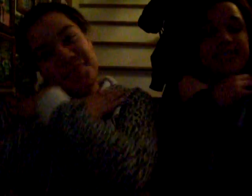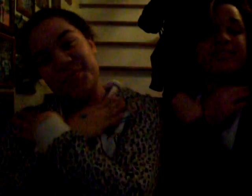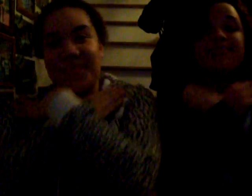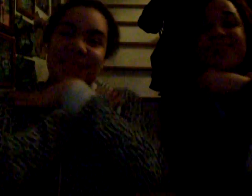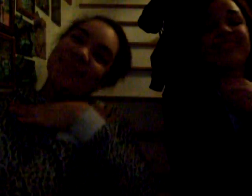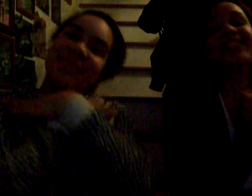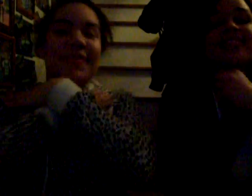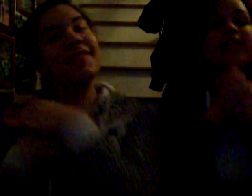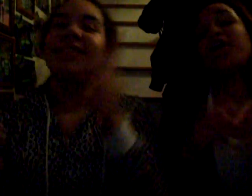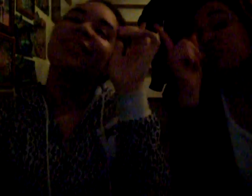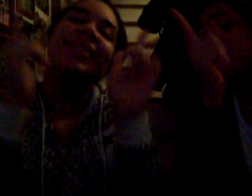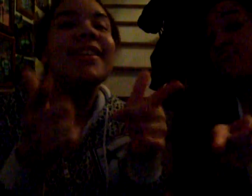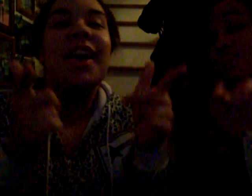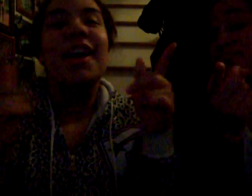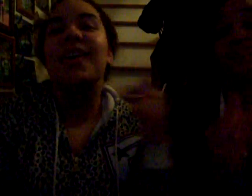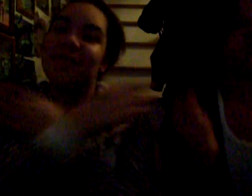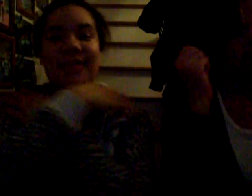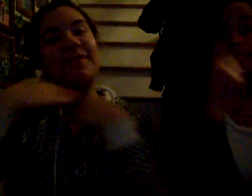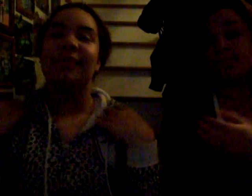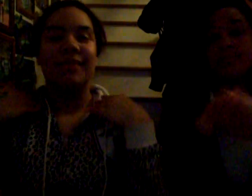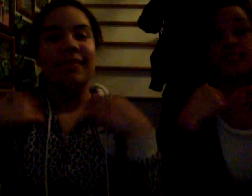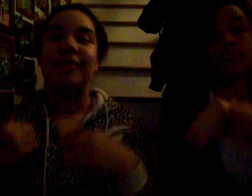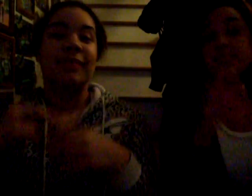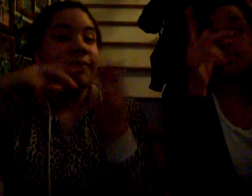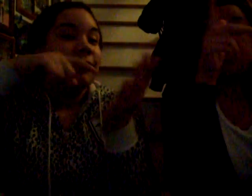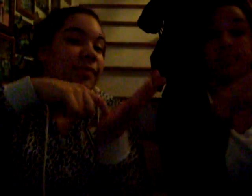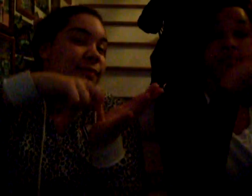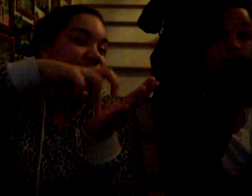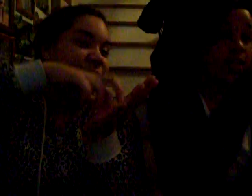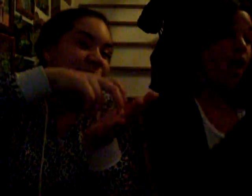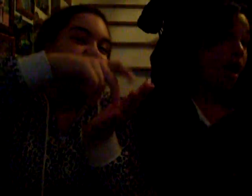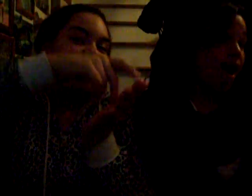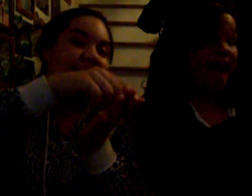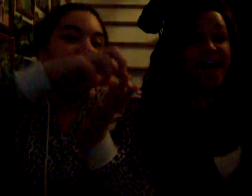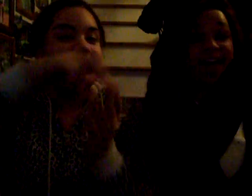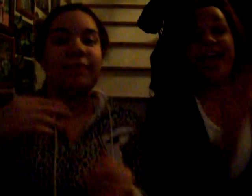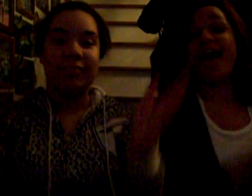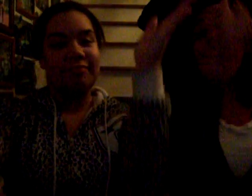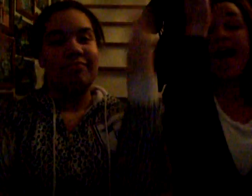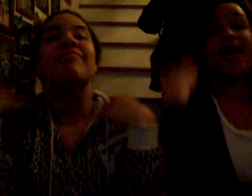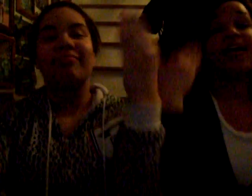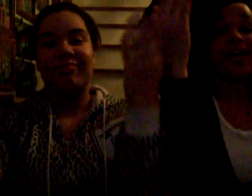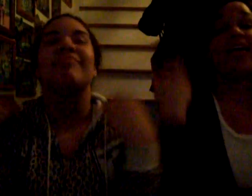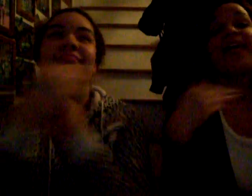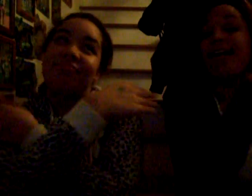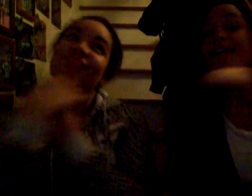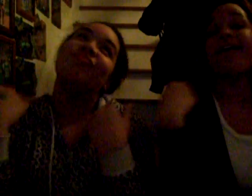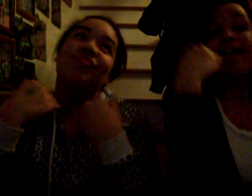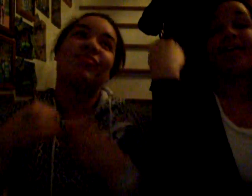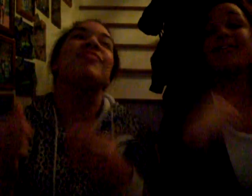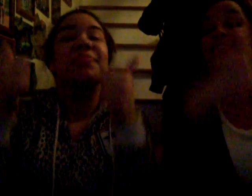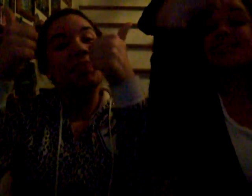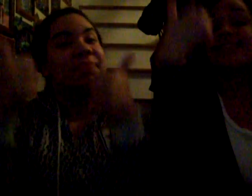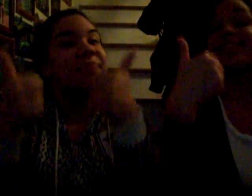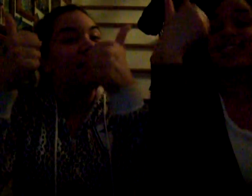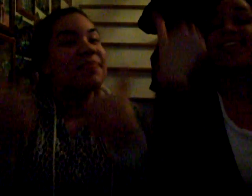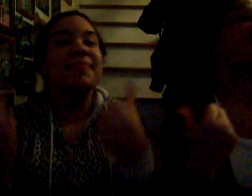You're No You don't really wanna go You're hot then you're cold You're yes then